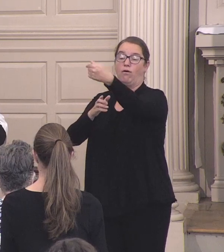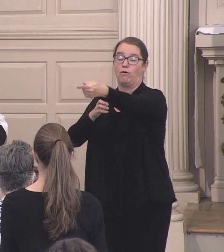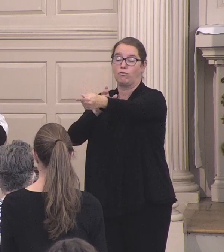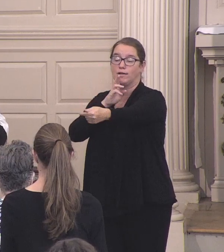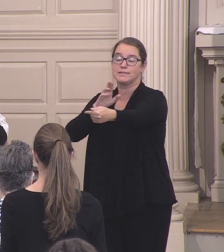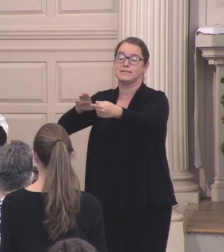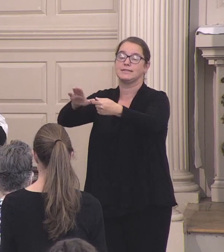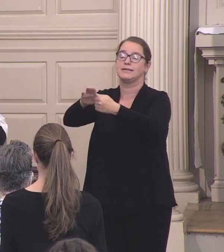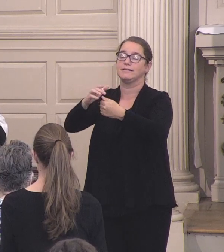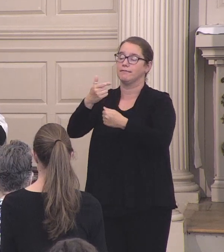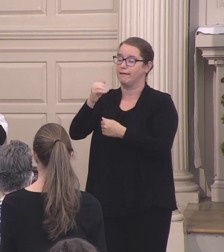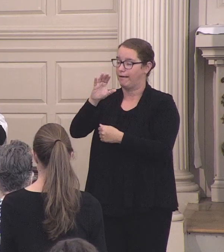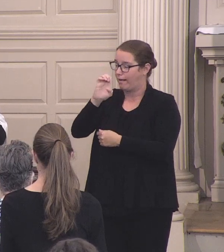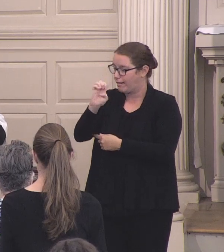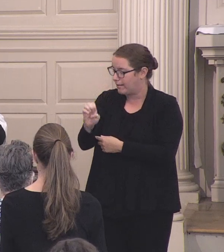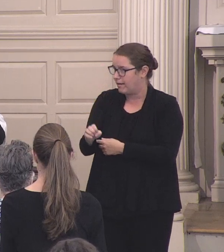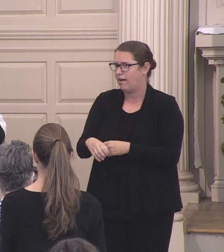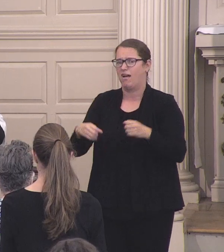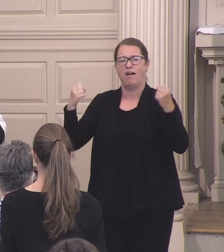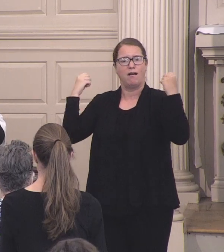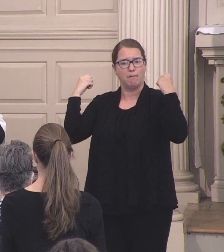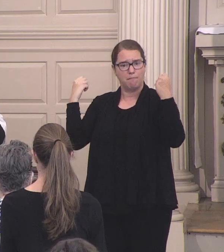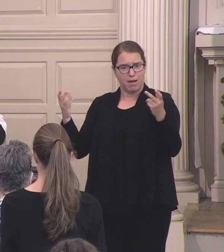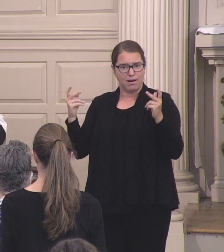A large crowd followed him